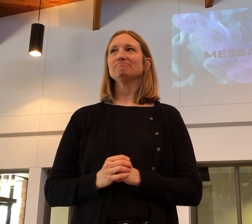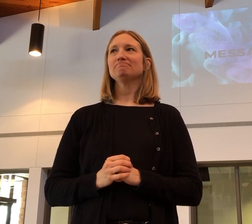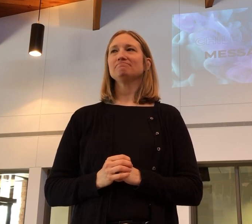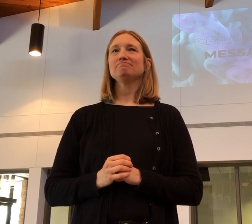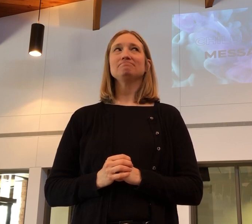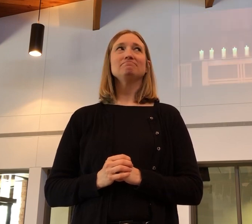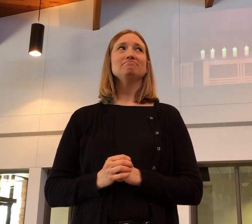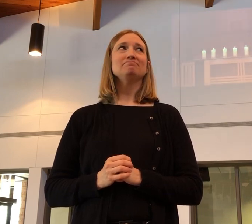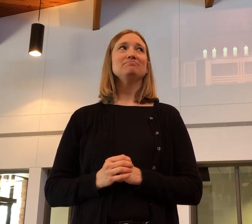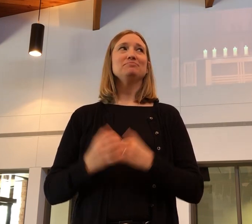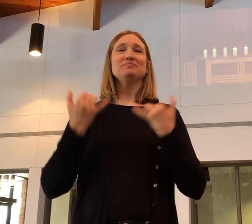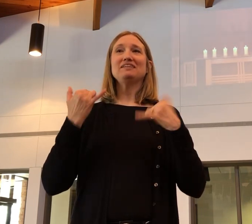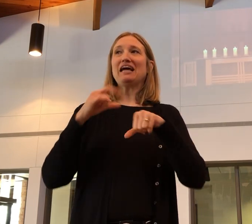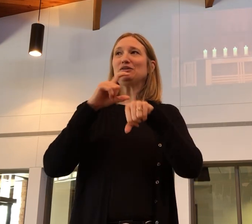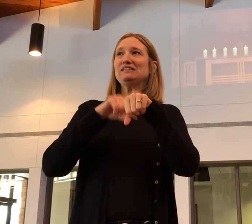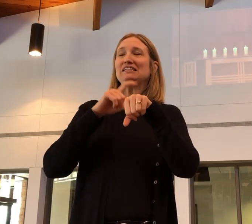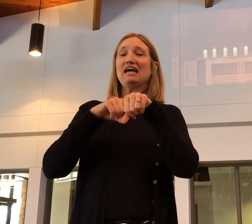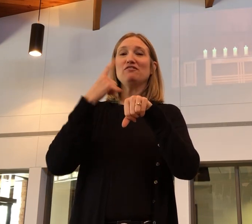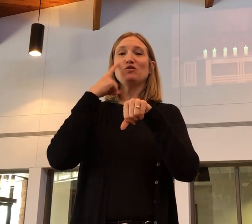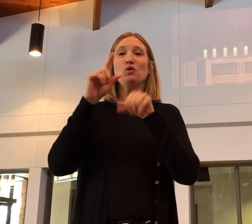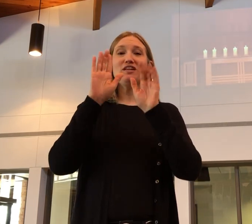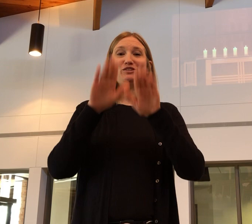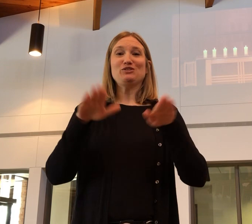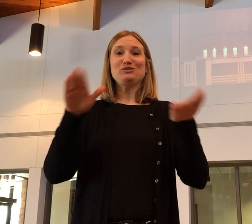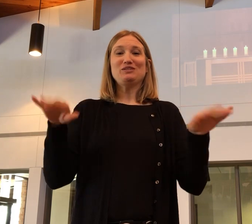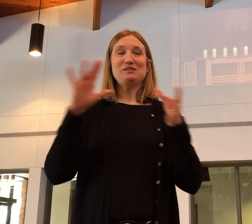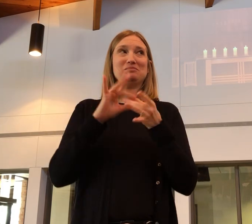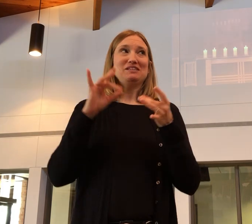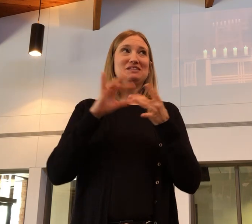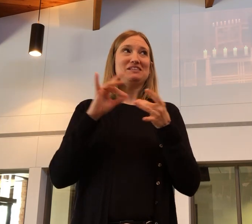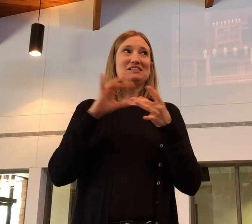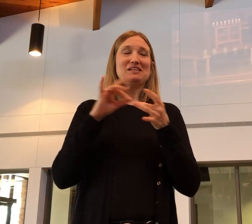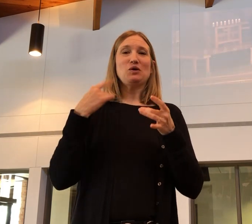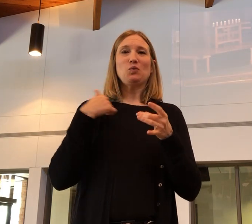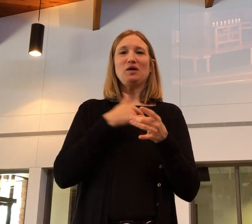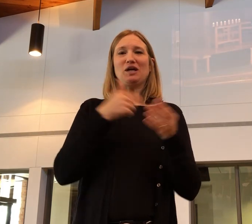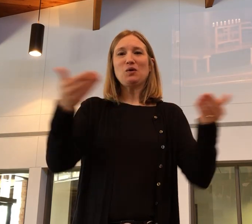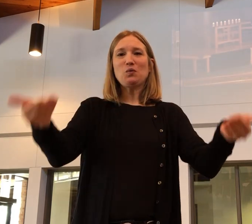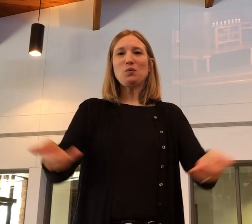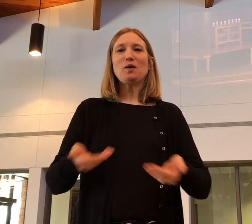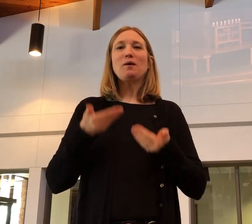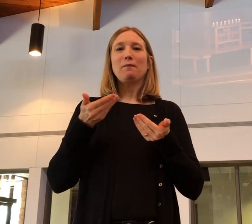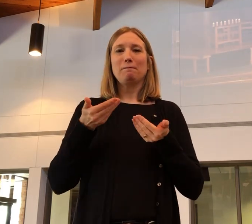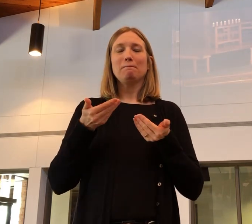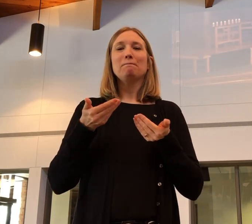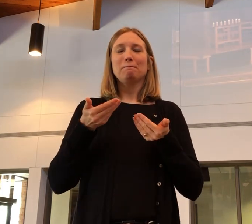Now it's time for the children's message, as we get to welcome